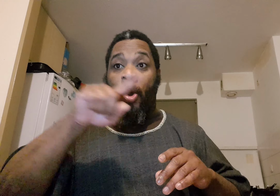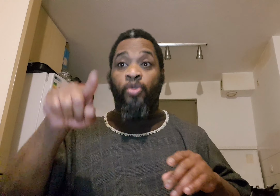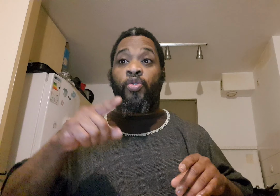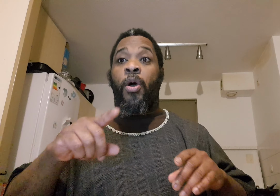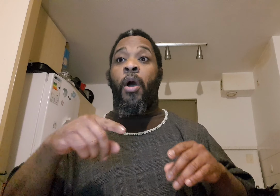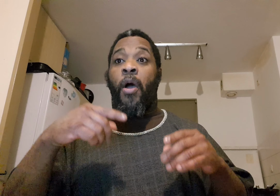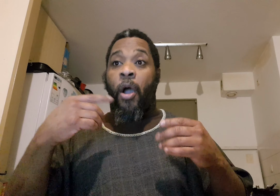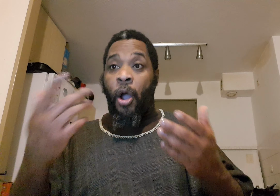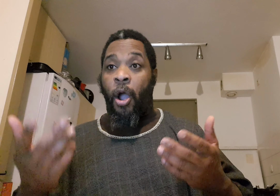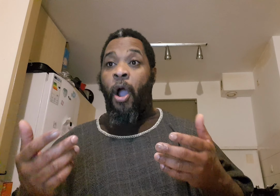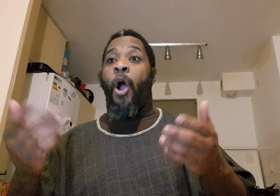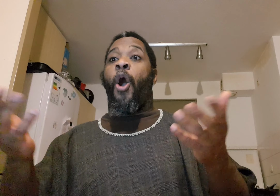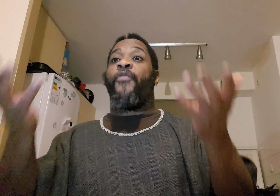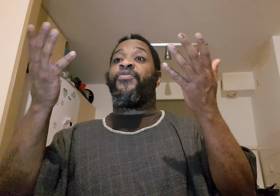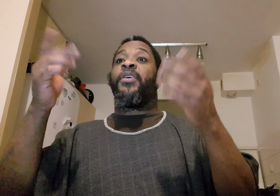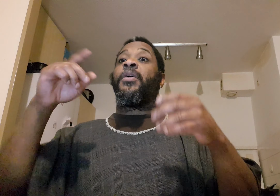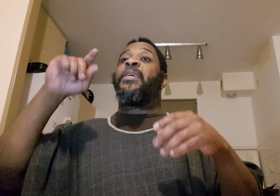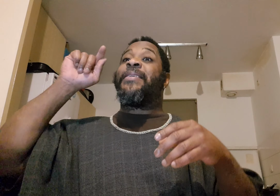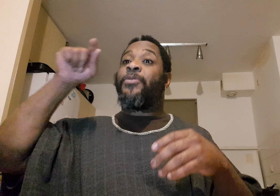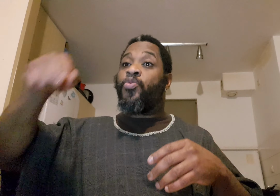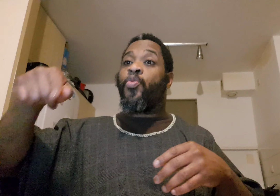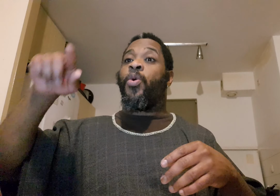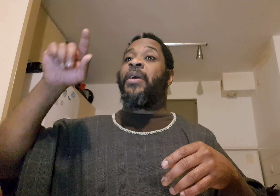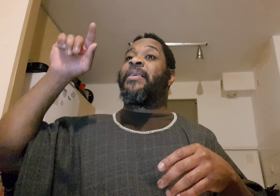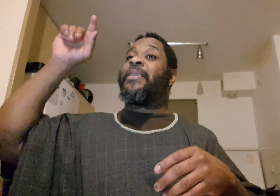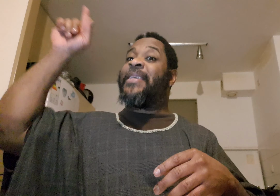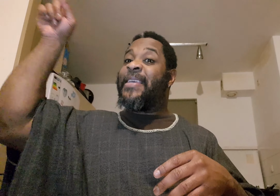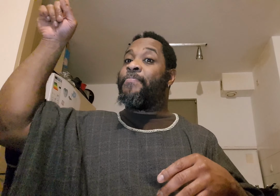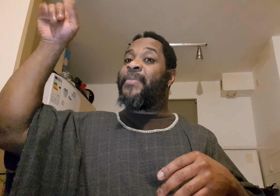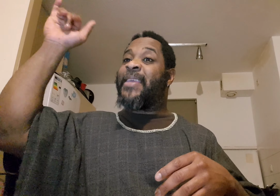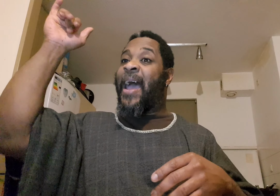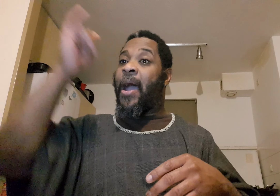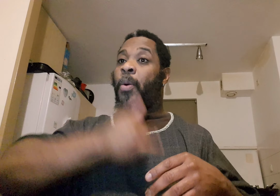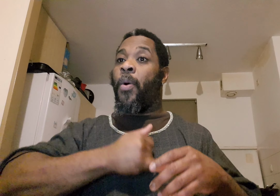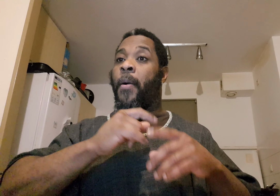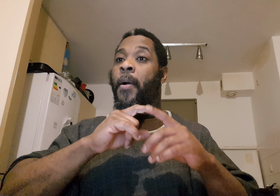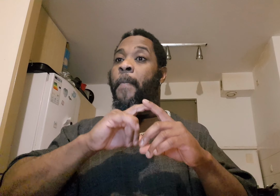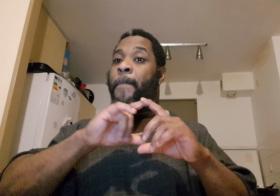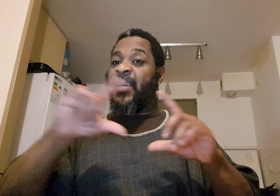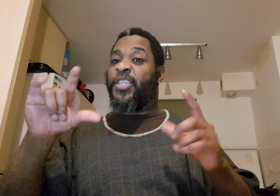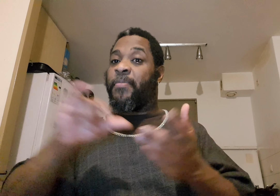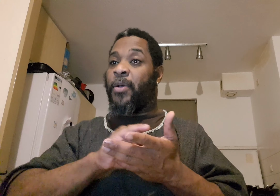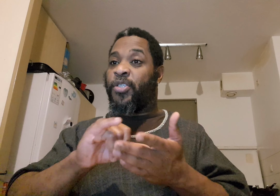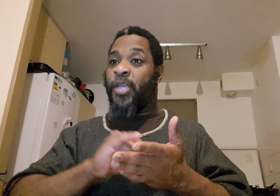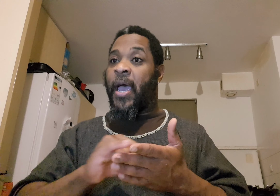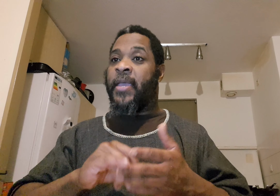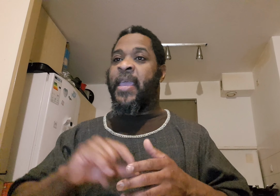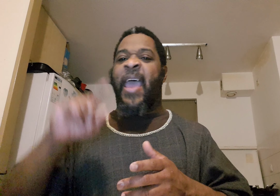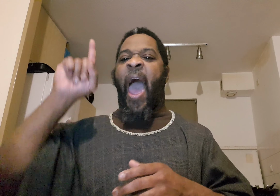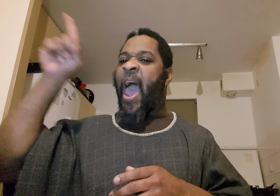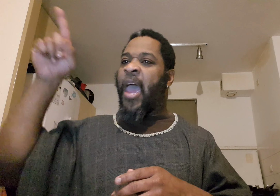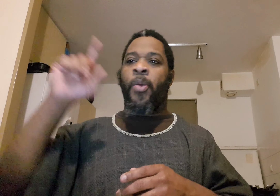those are offered into him, Yahweh, passing outside,